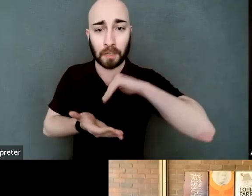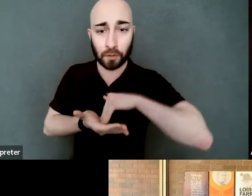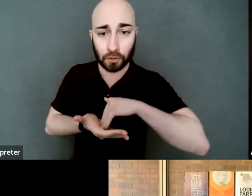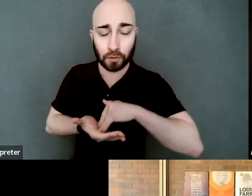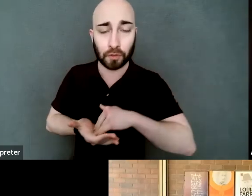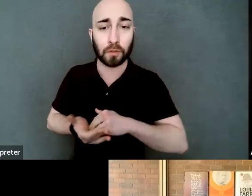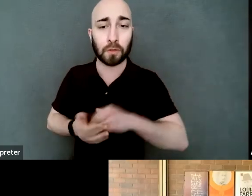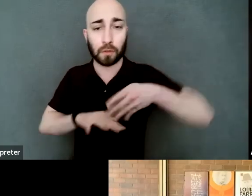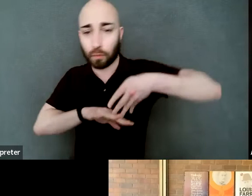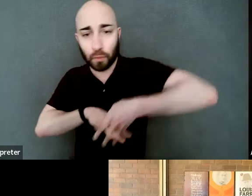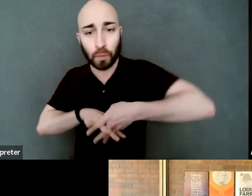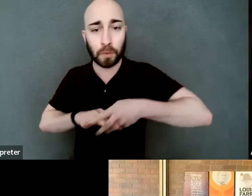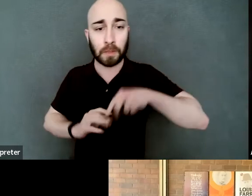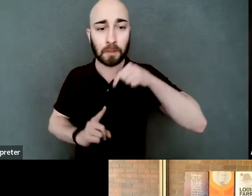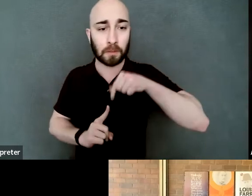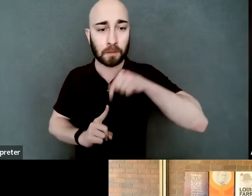grounded in